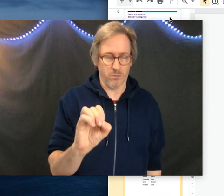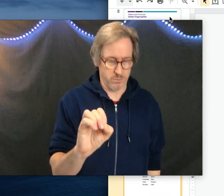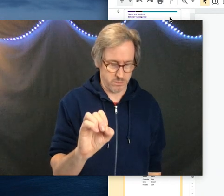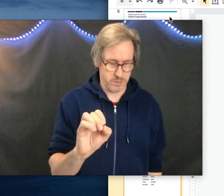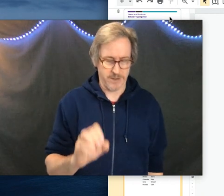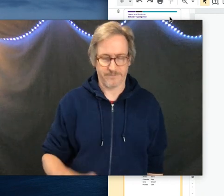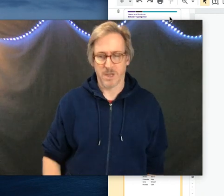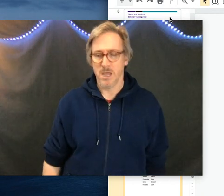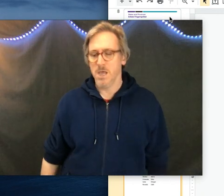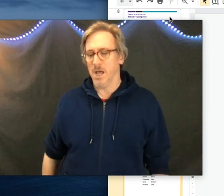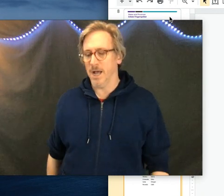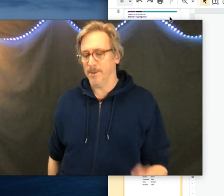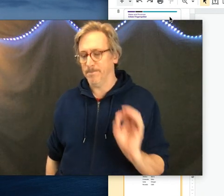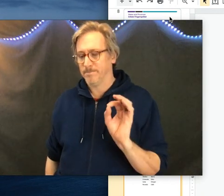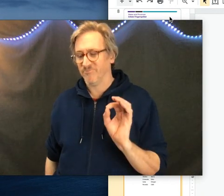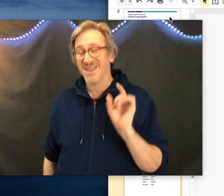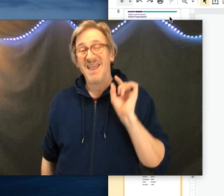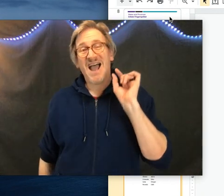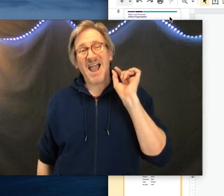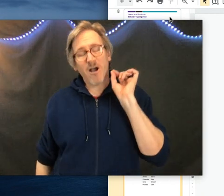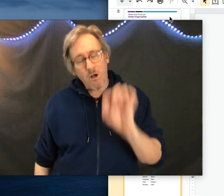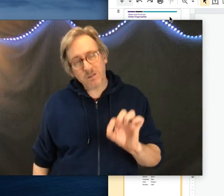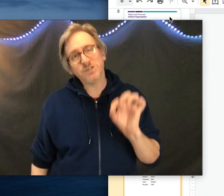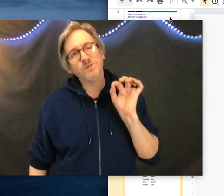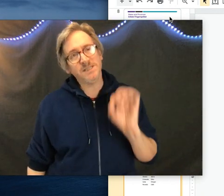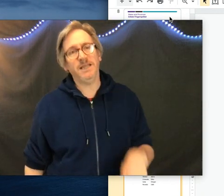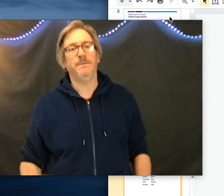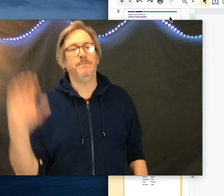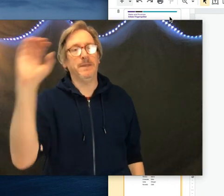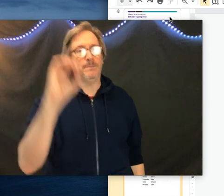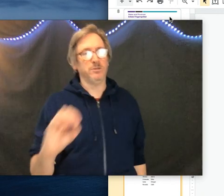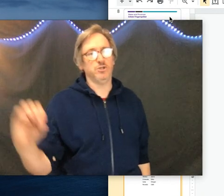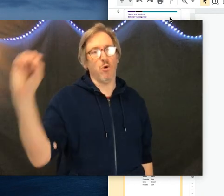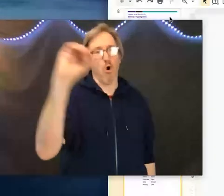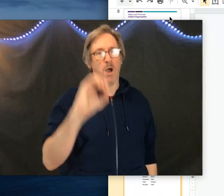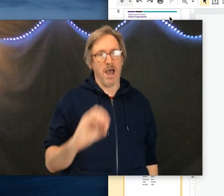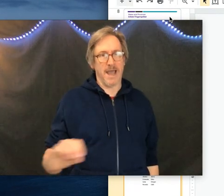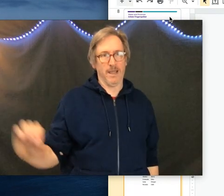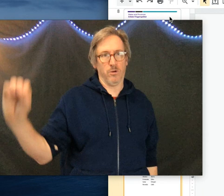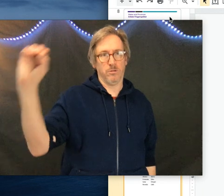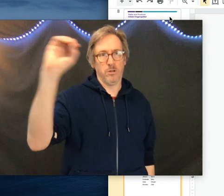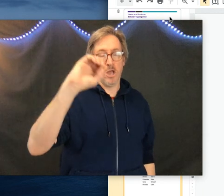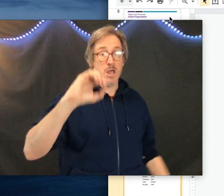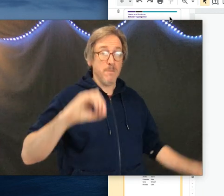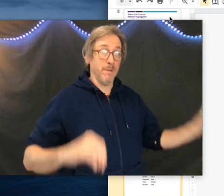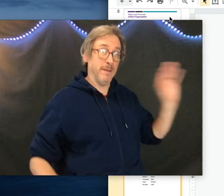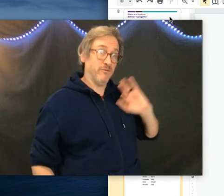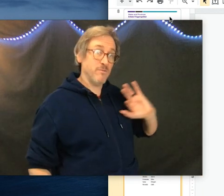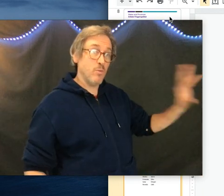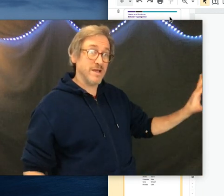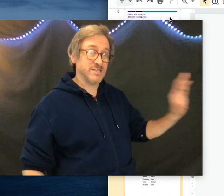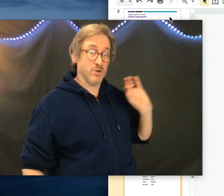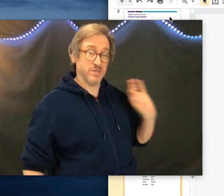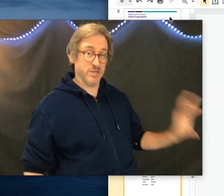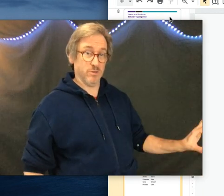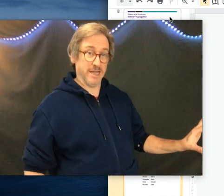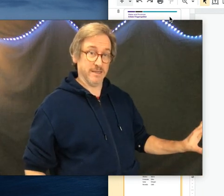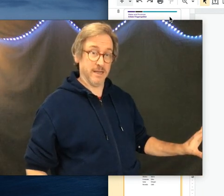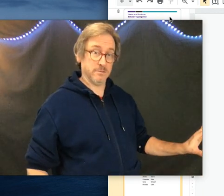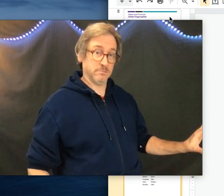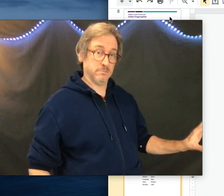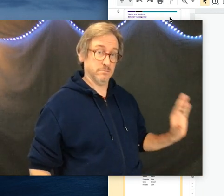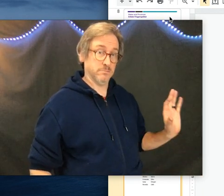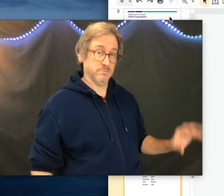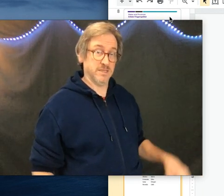Ohio. Okay. I also see people do Ohio, but people from the West Coast don't like